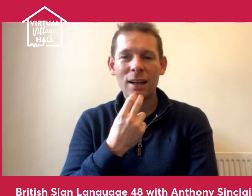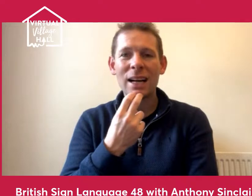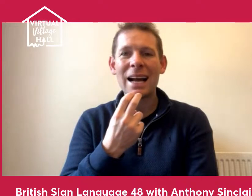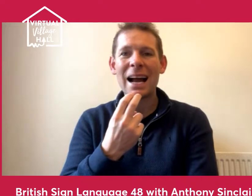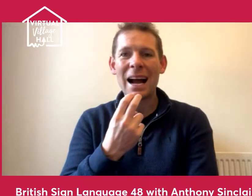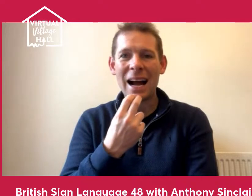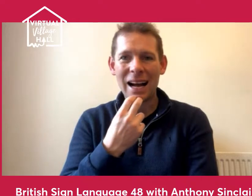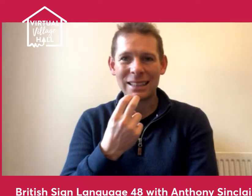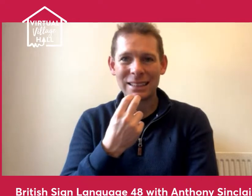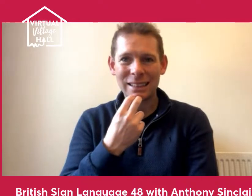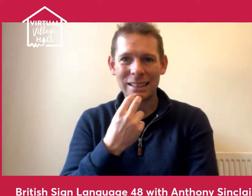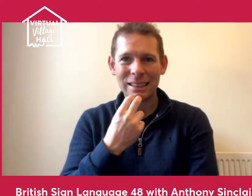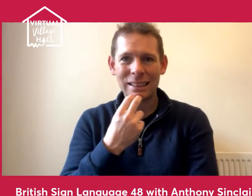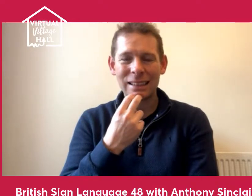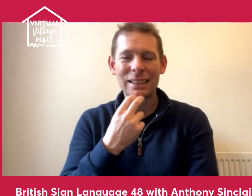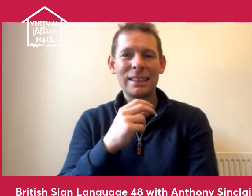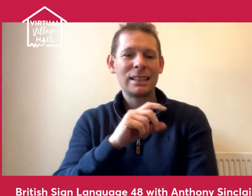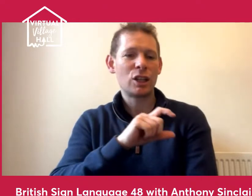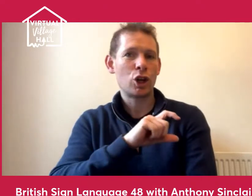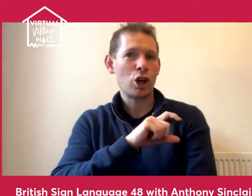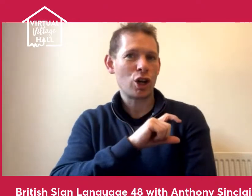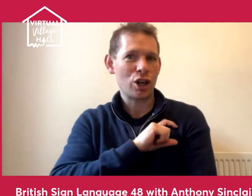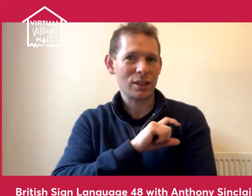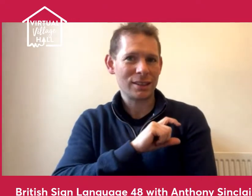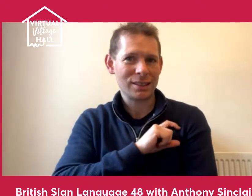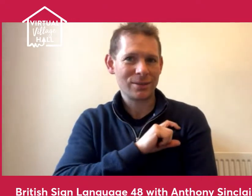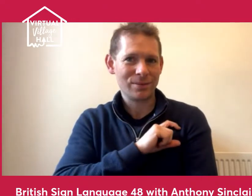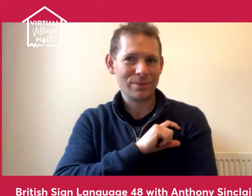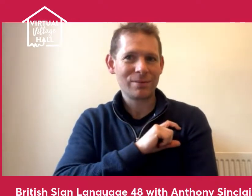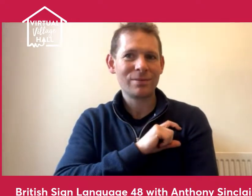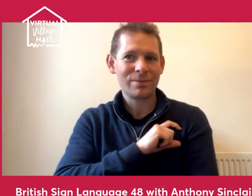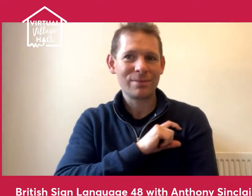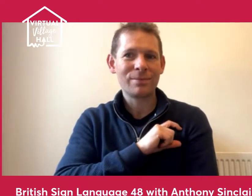uncle, auntie, cousin,